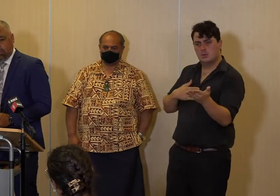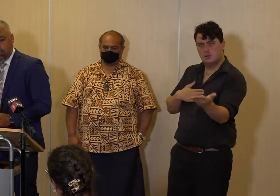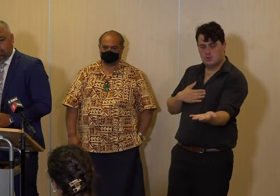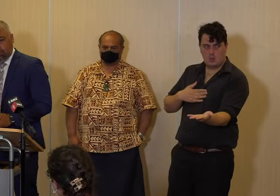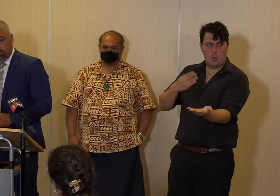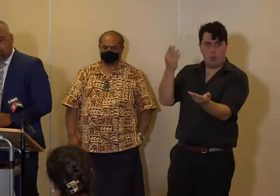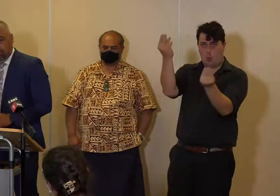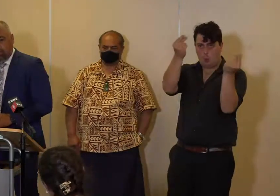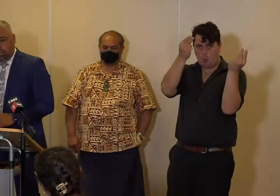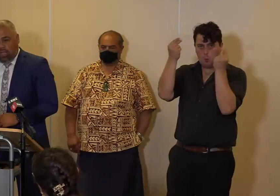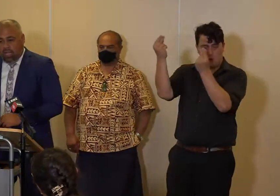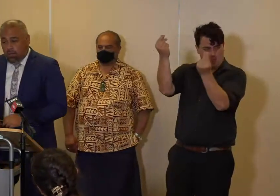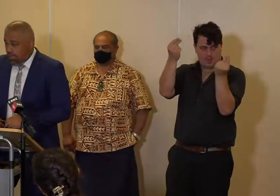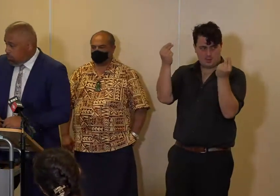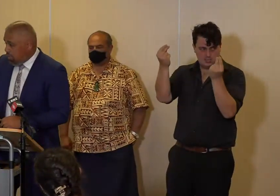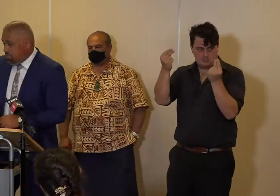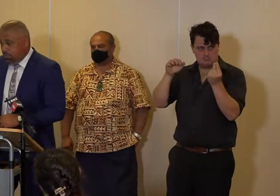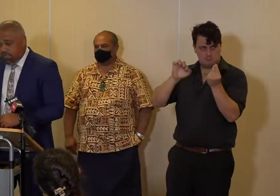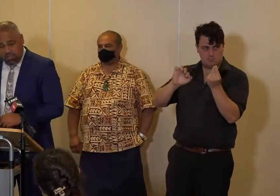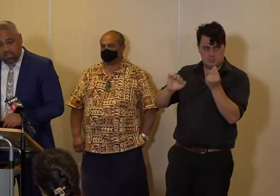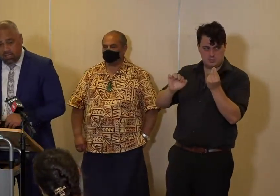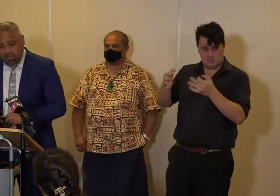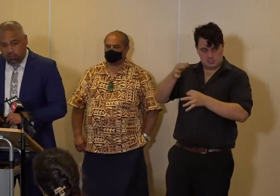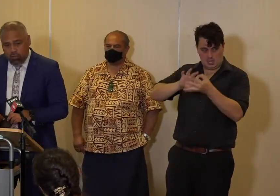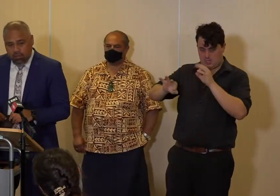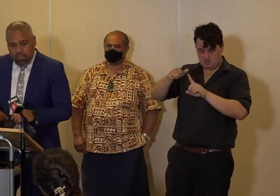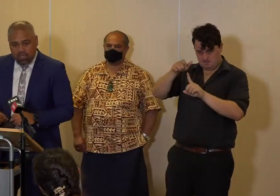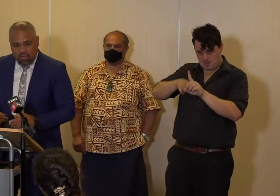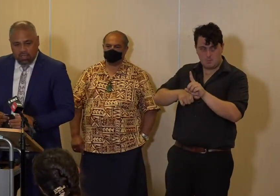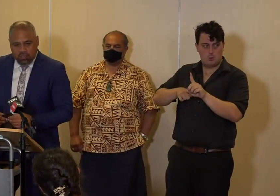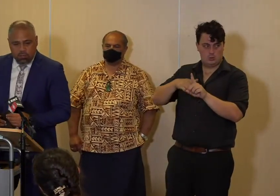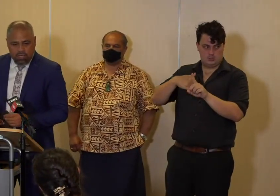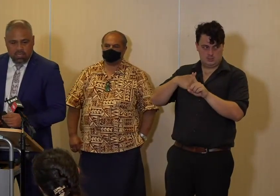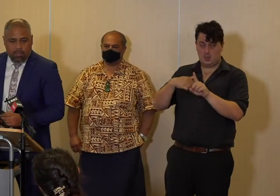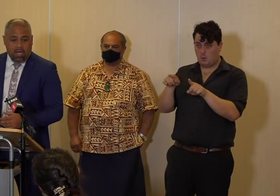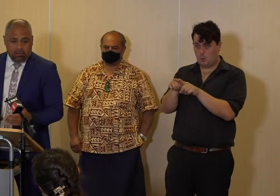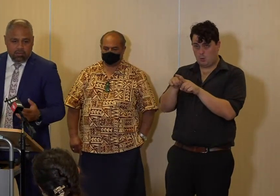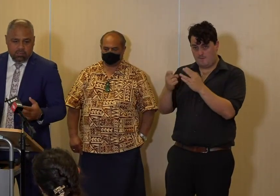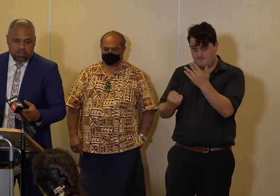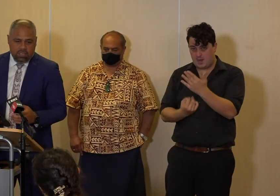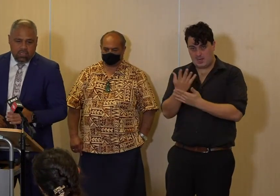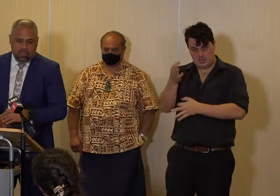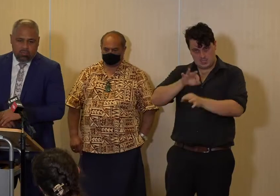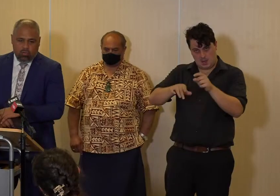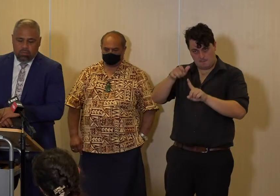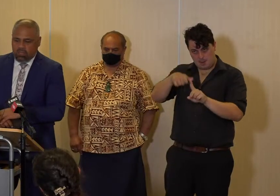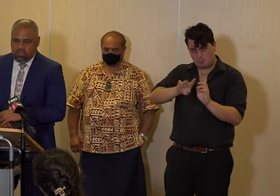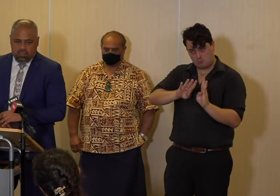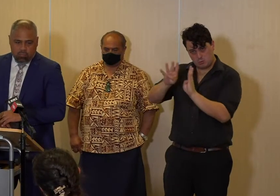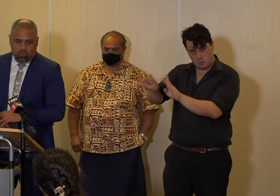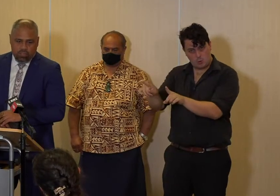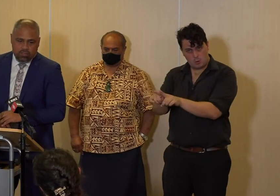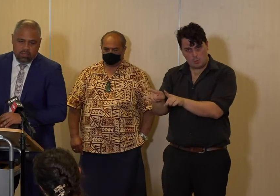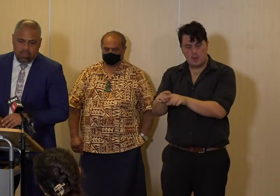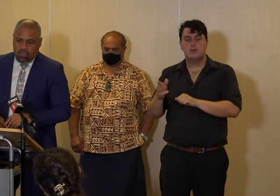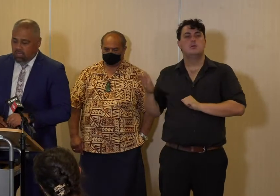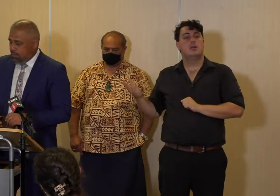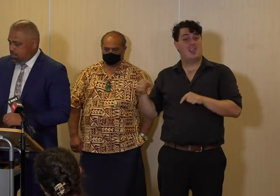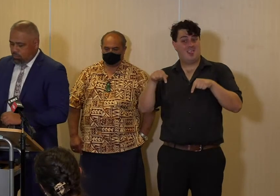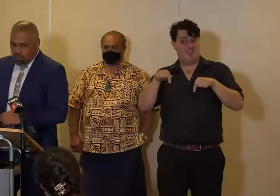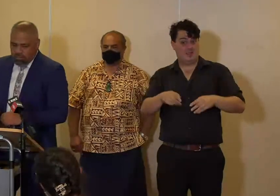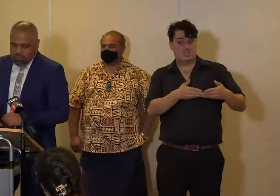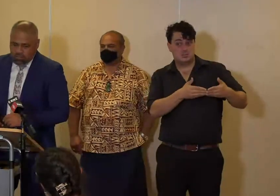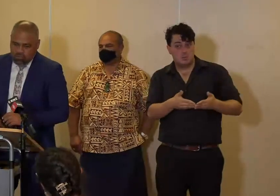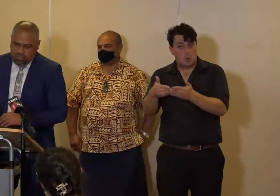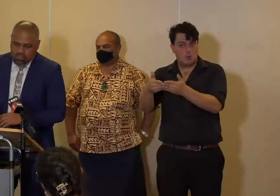well among those medics? Look, I suspect that the need for them to be a part of this particular deployment is important.